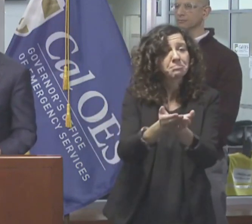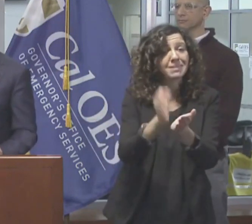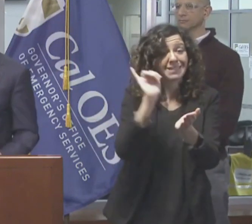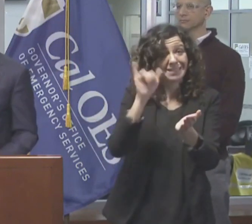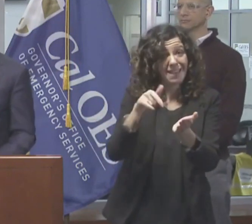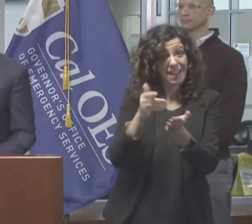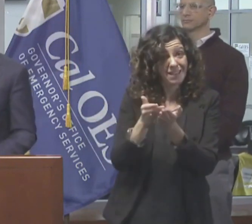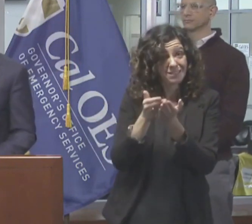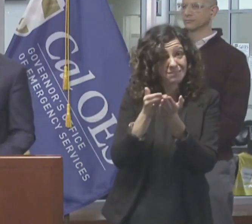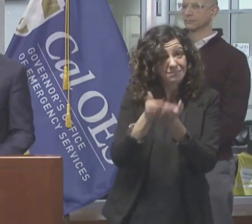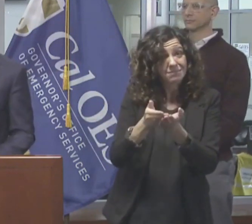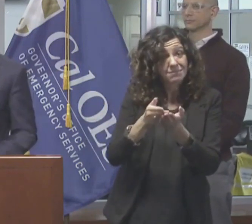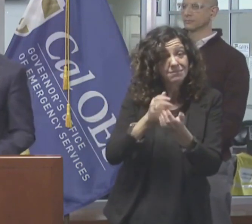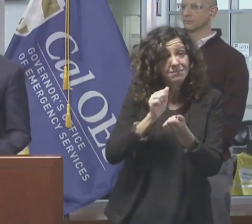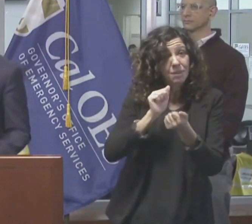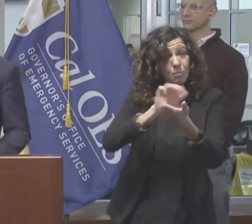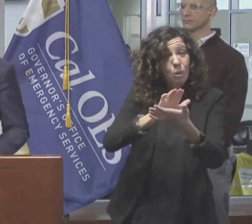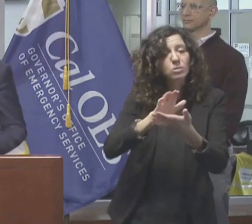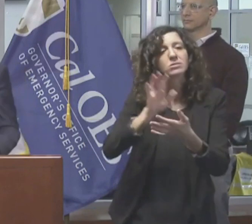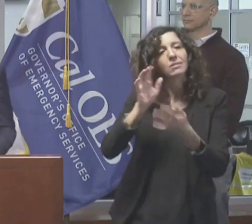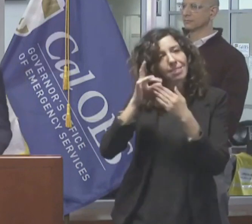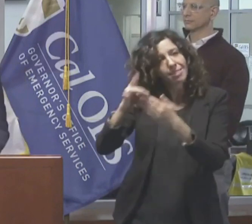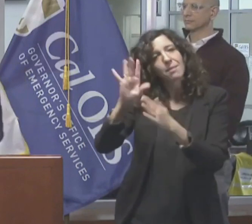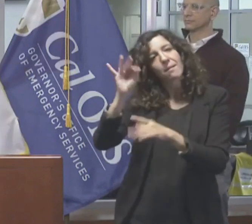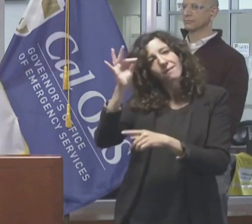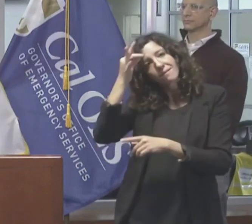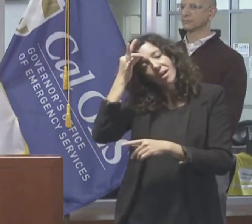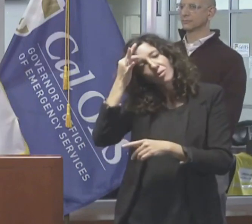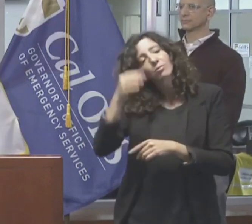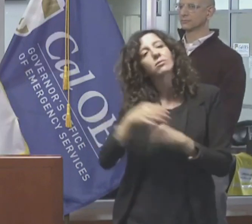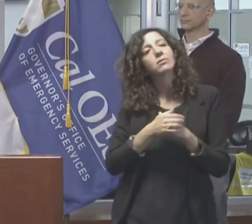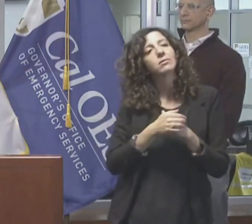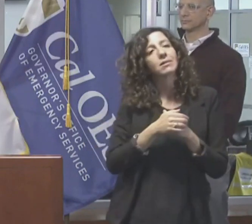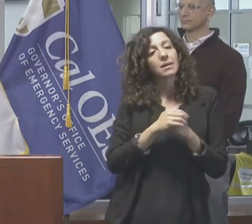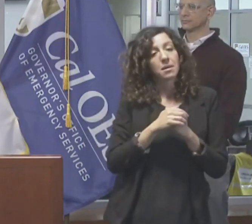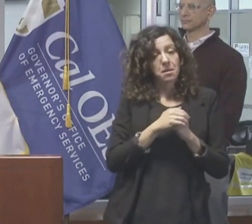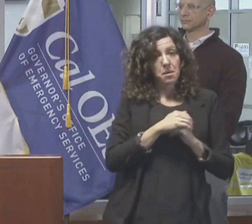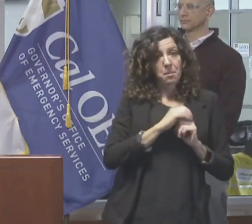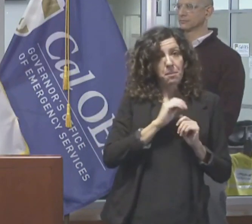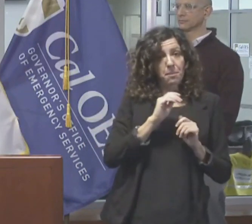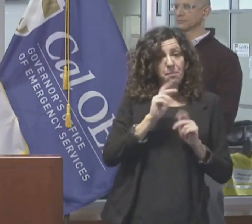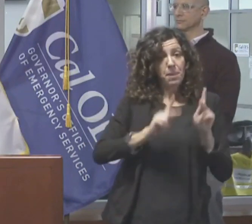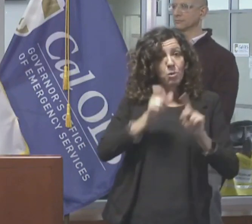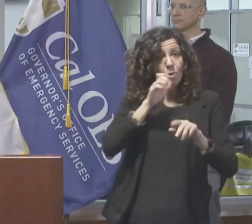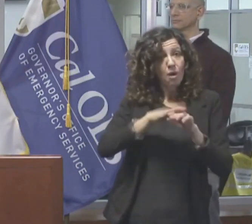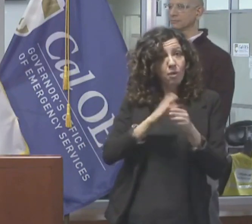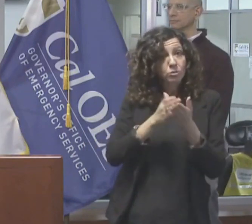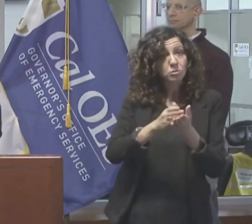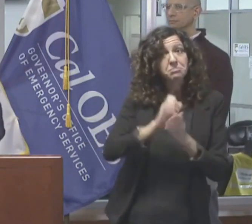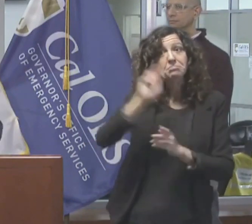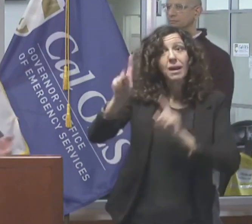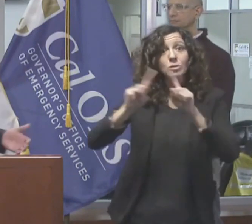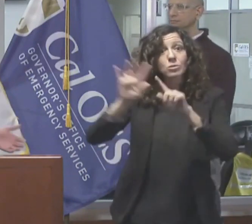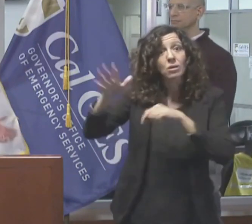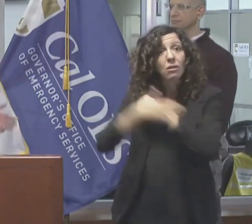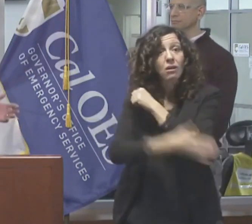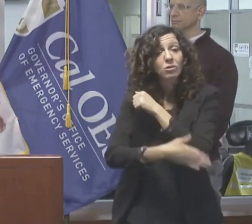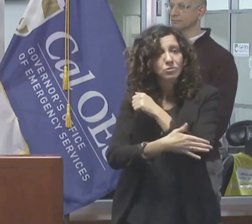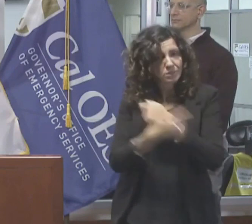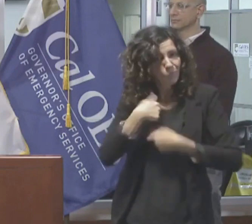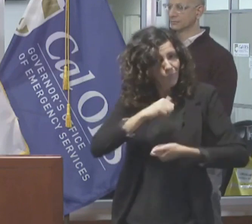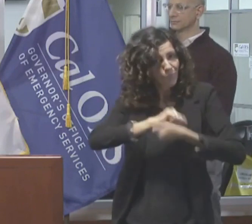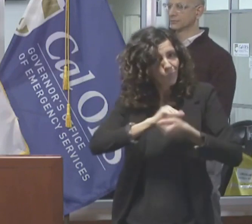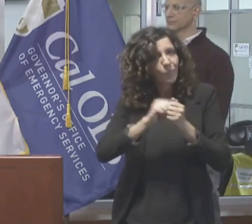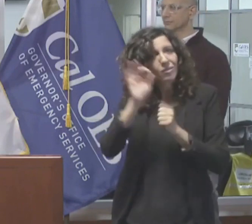led operation, and we worked very effectively on that. The repatriation we worked effectively on. The testing kits, we got another,